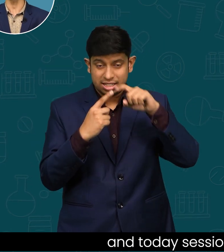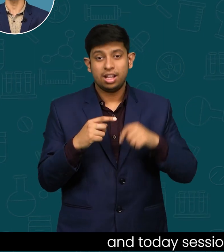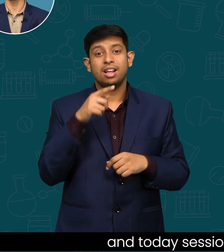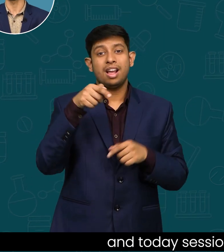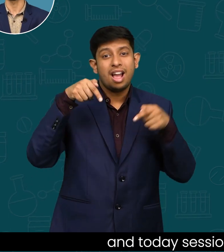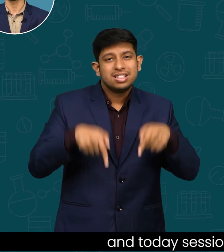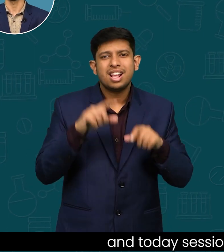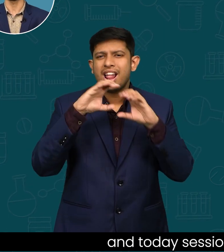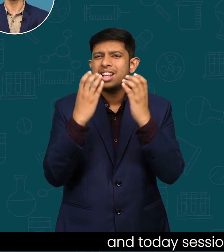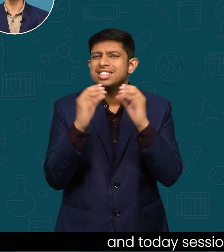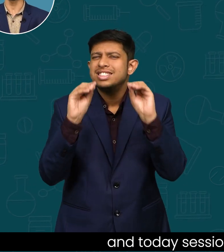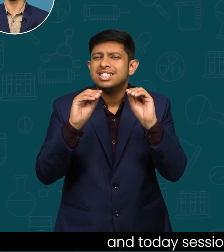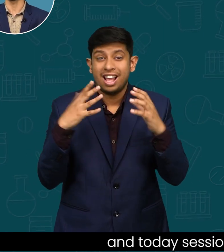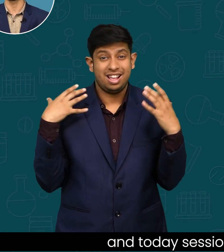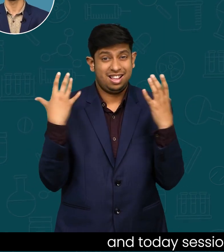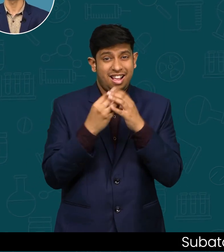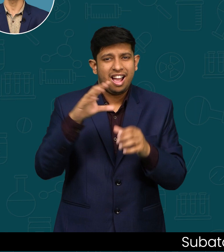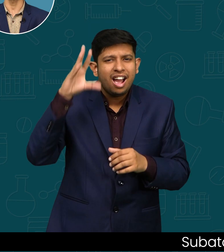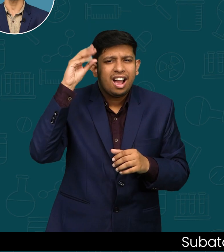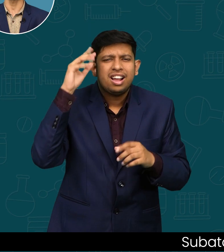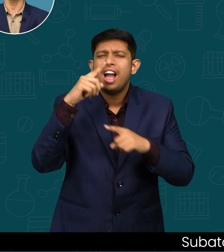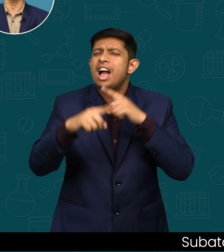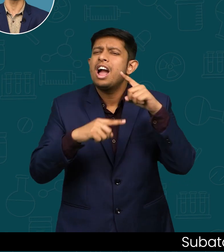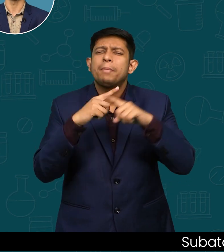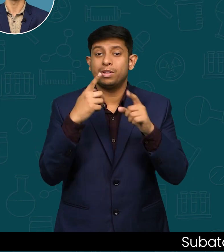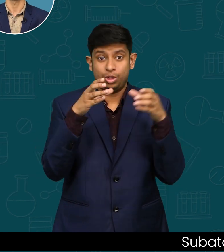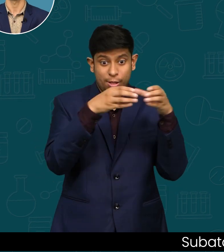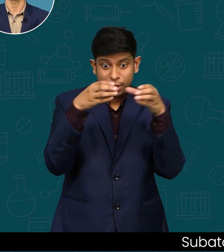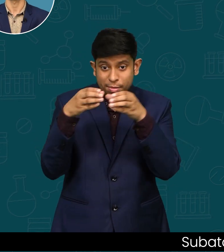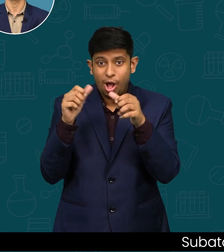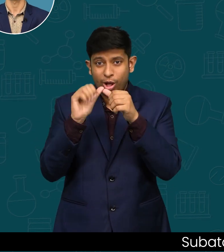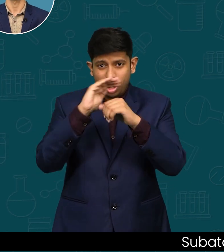and today's session we are learning about subatomic particle.